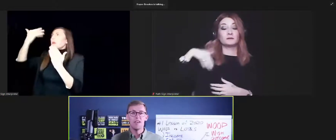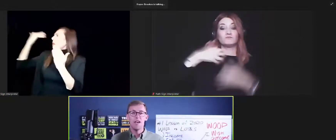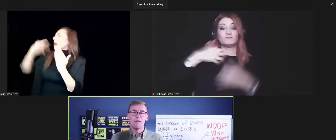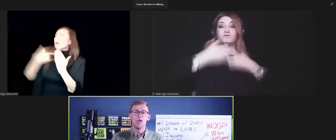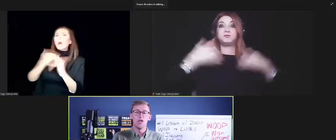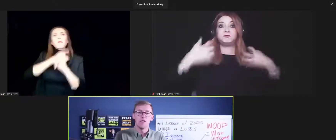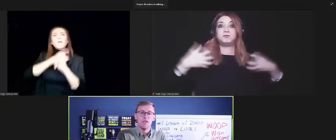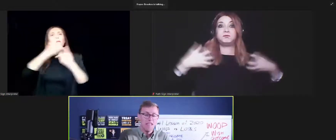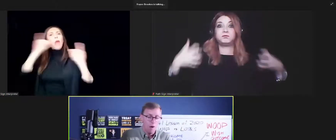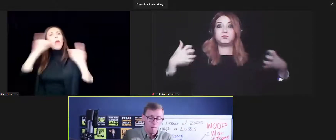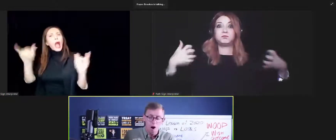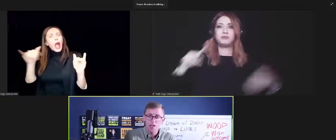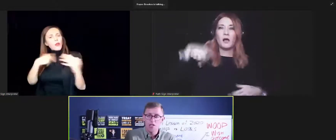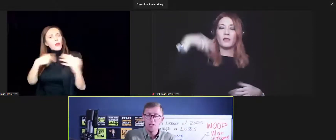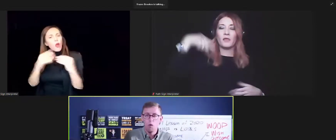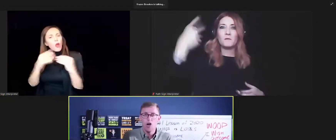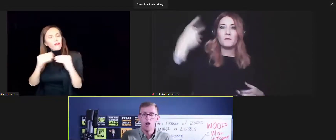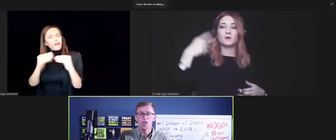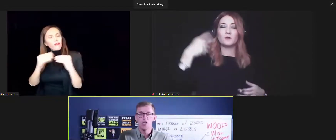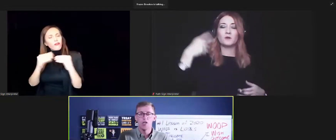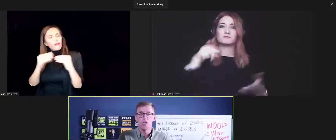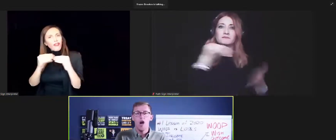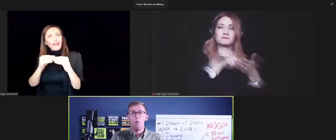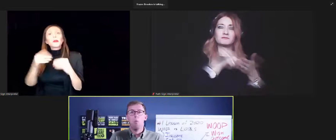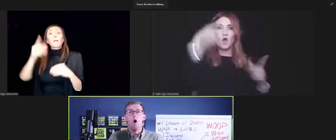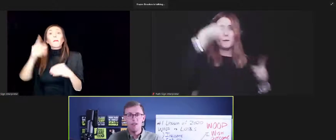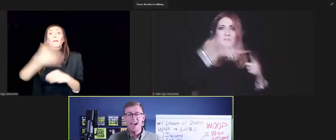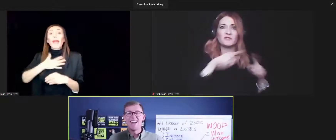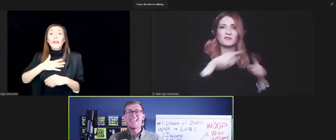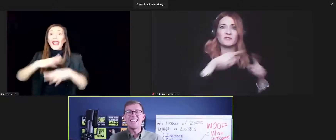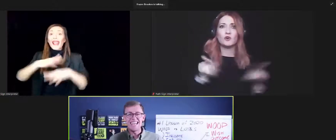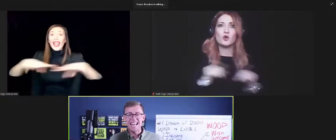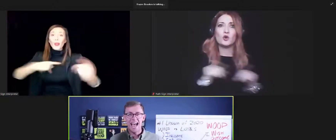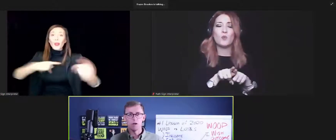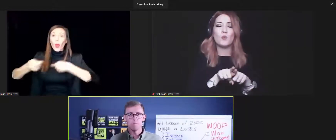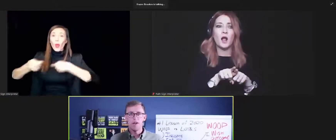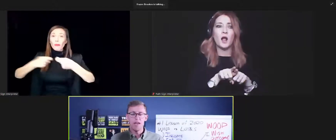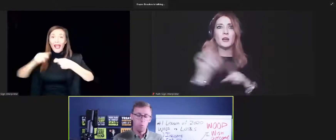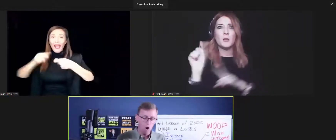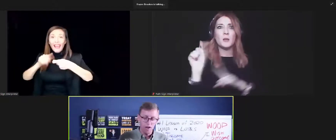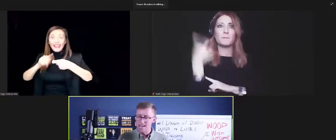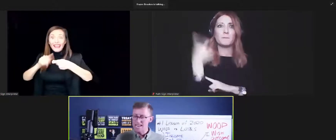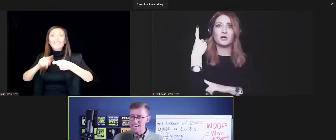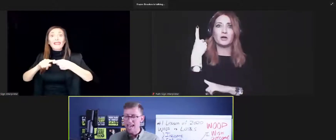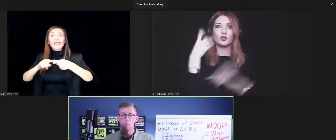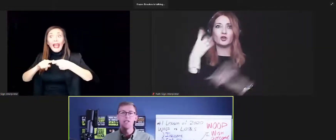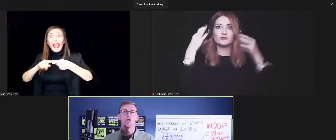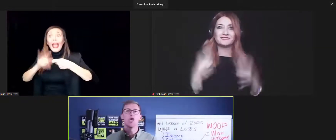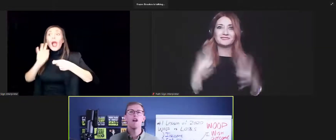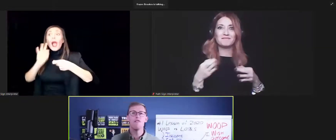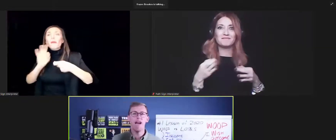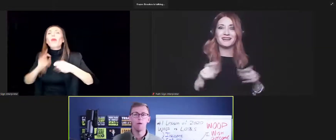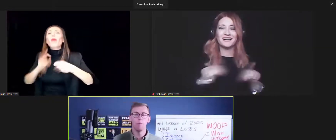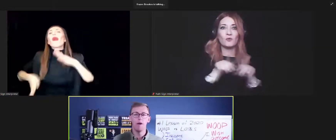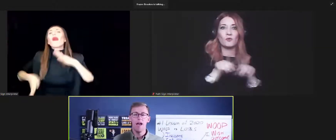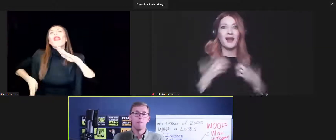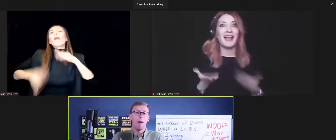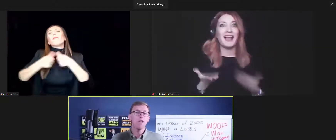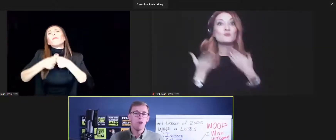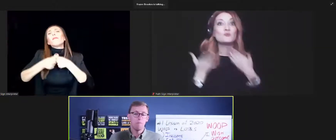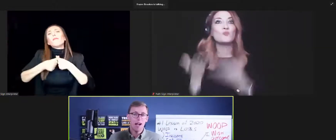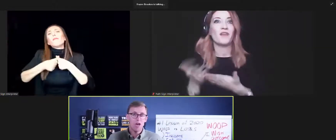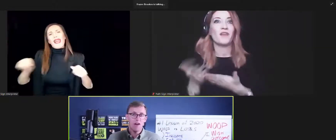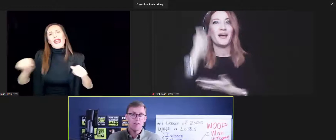foundation, because the network marketers in the world want and need help. They want and need help. They deserve help. And